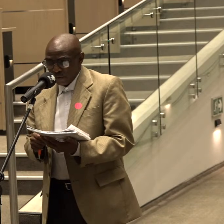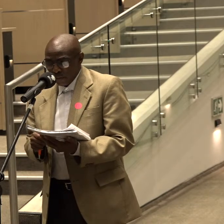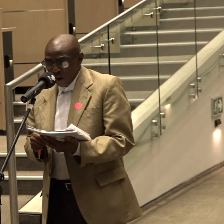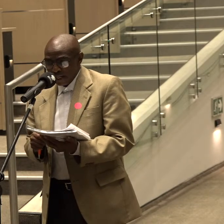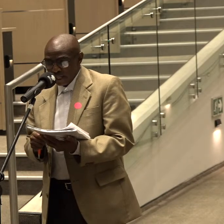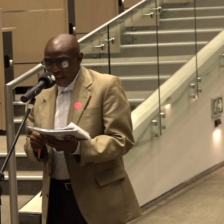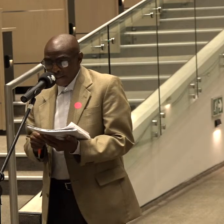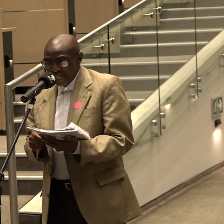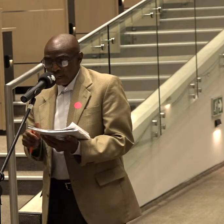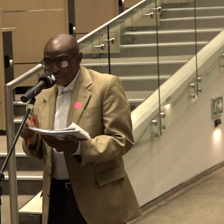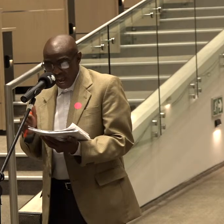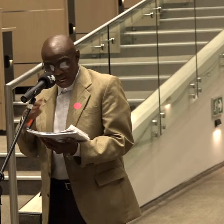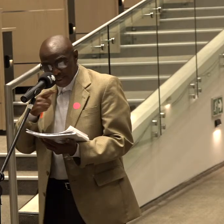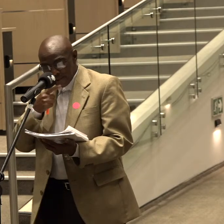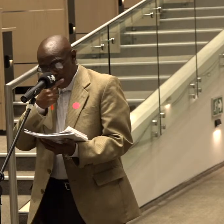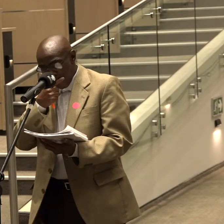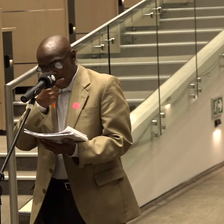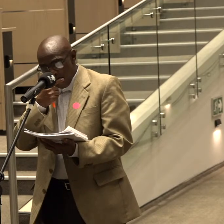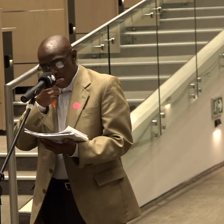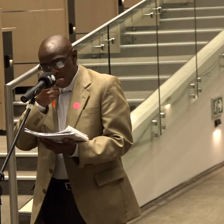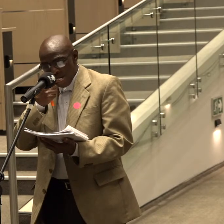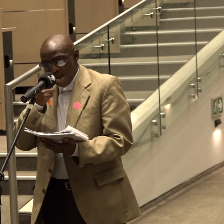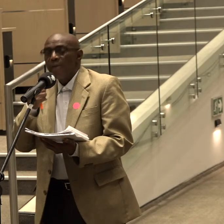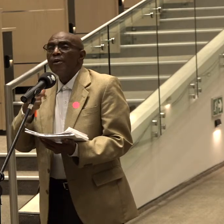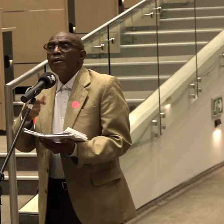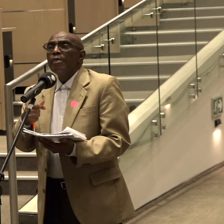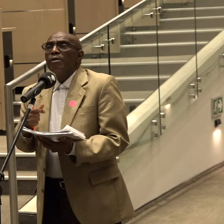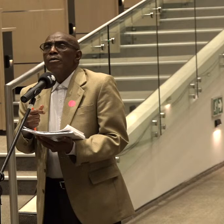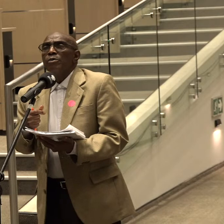I'm from one Amanda Park